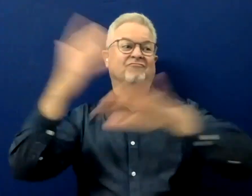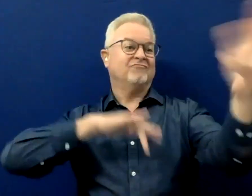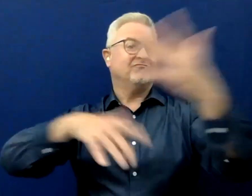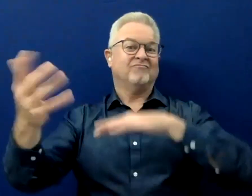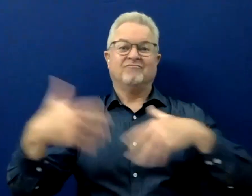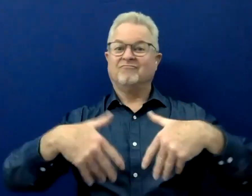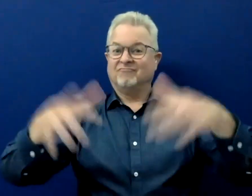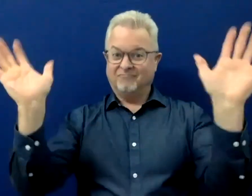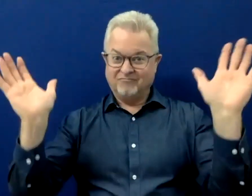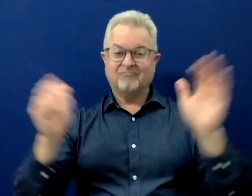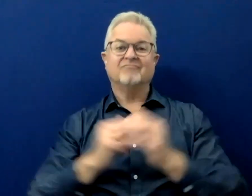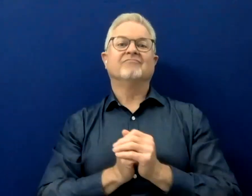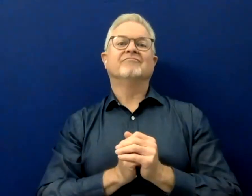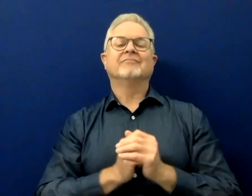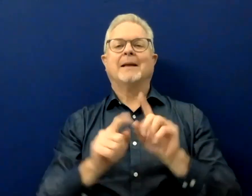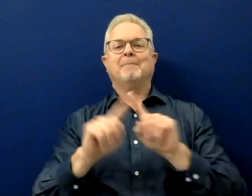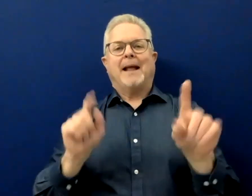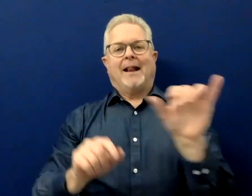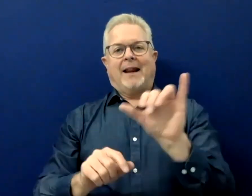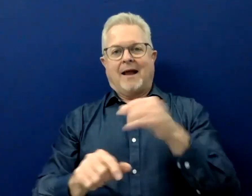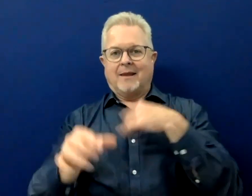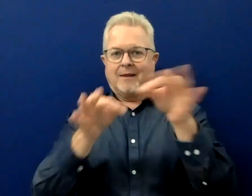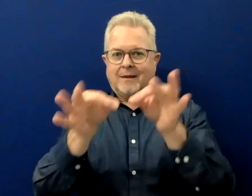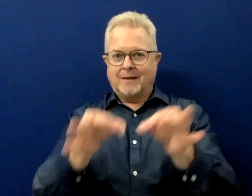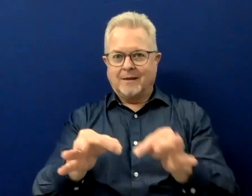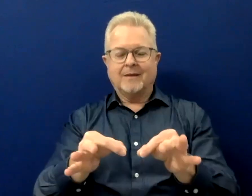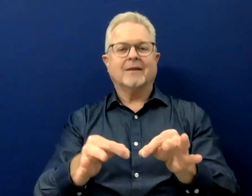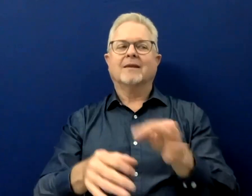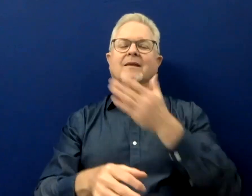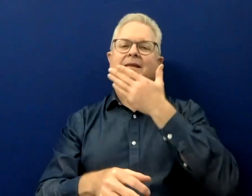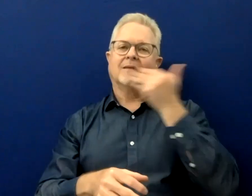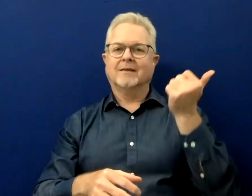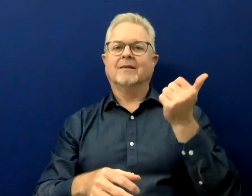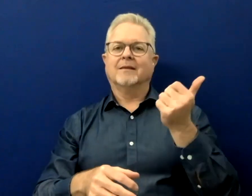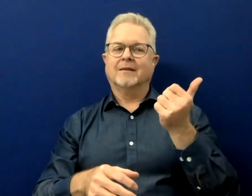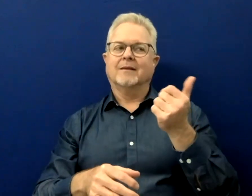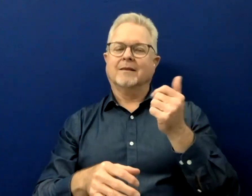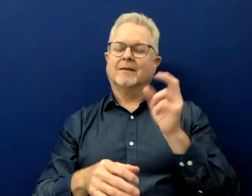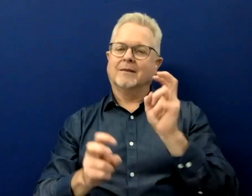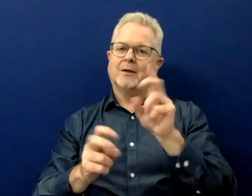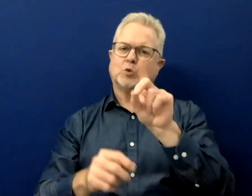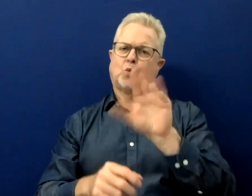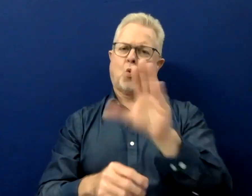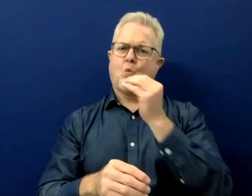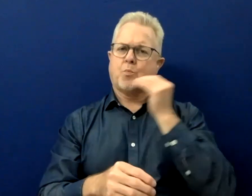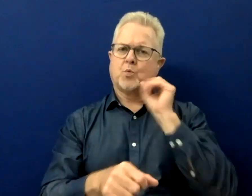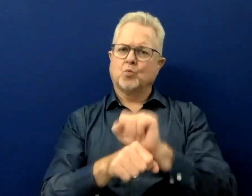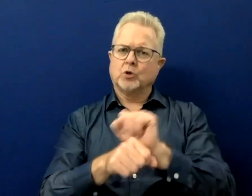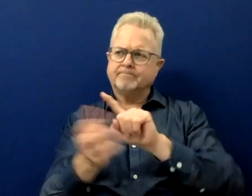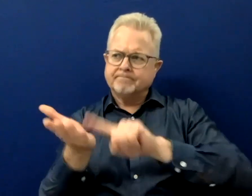expired. People are, back to flying, traveling about. However, as I have explained earlier, do